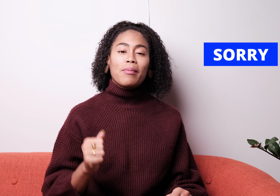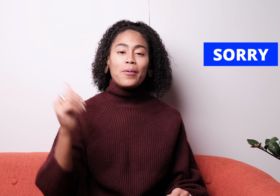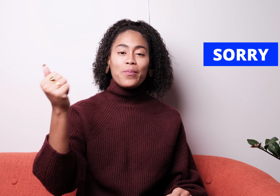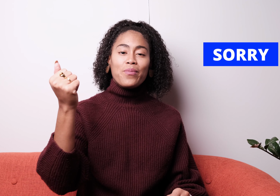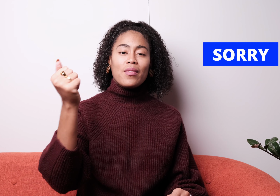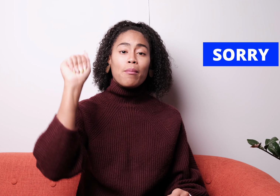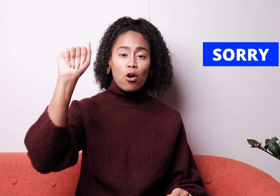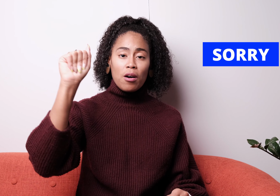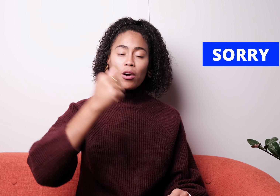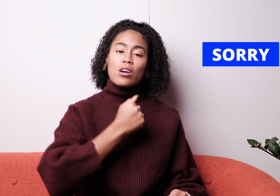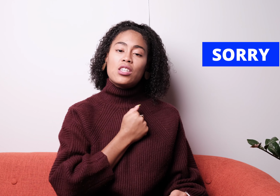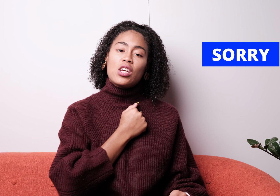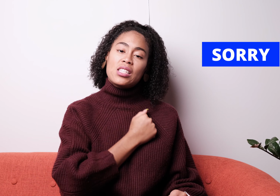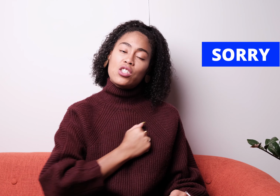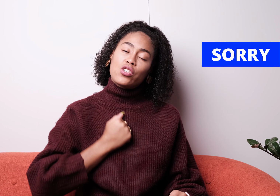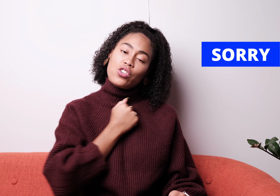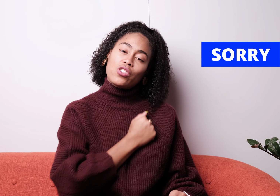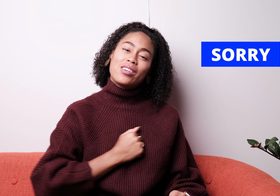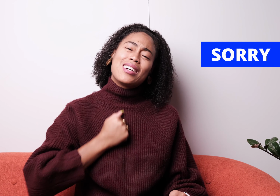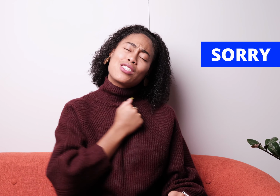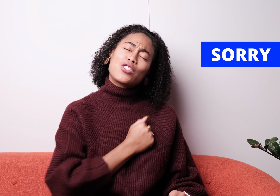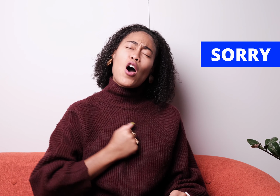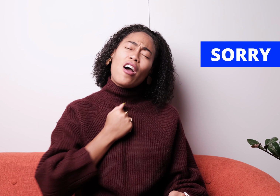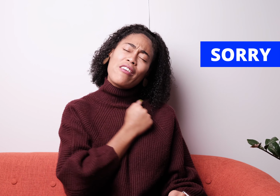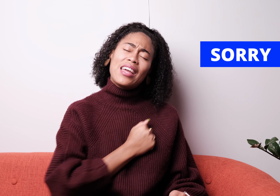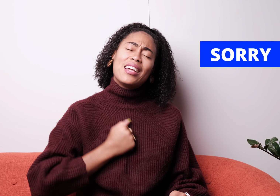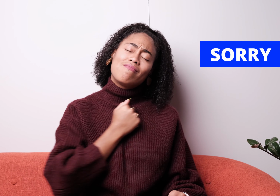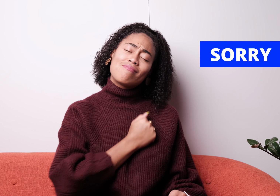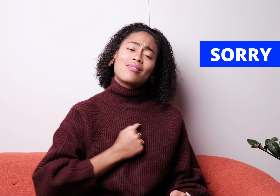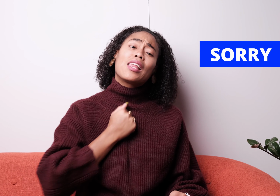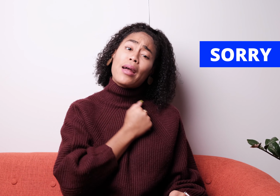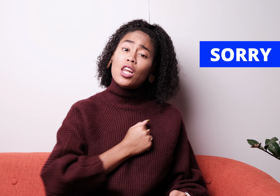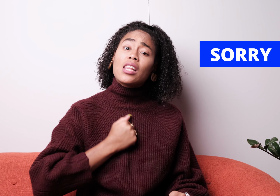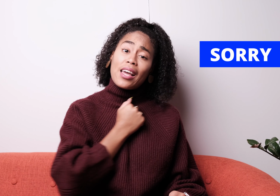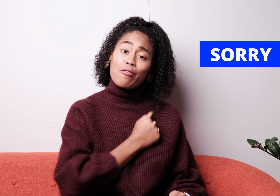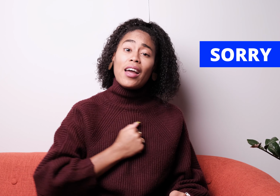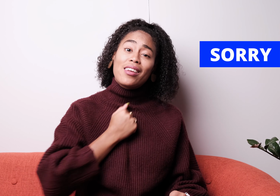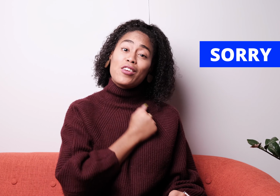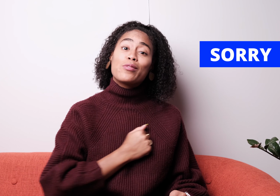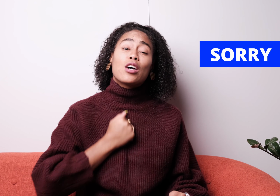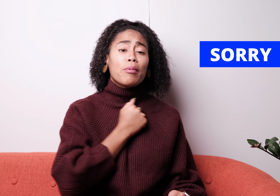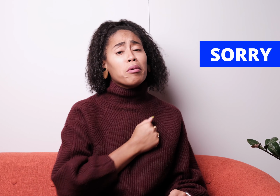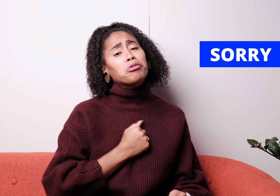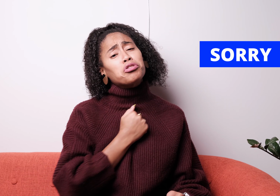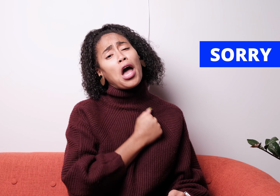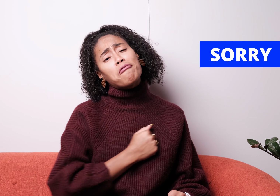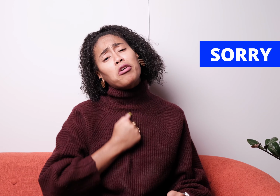me. Palm across the chest into the circle. Sorry. And they better look like it, right? Tell them they better put the sad face